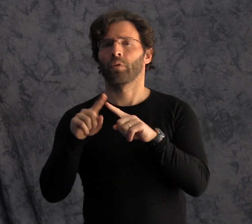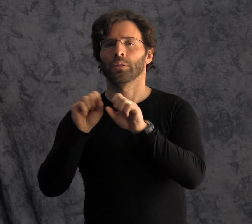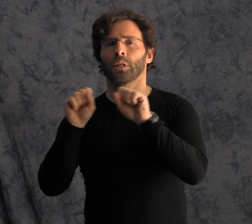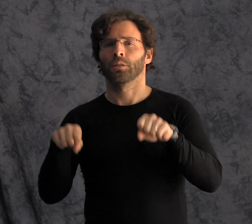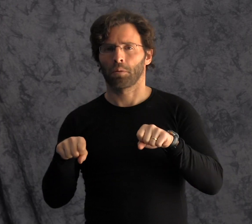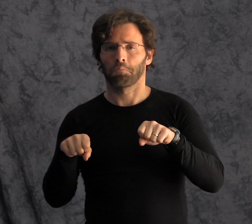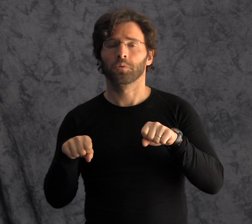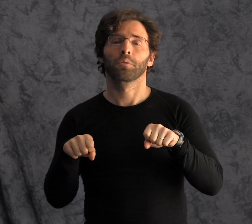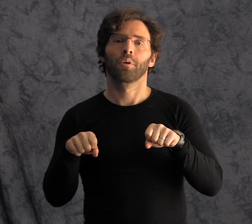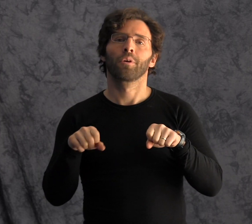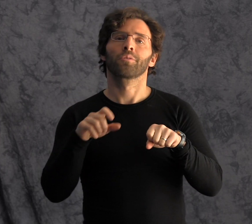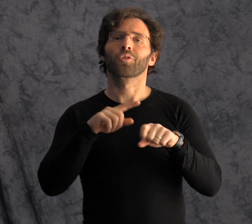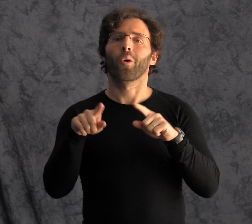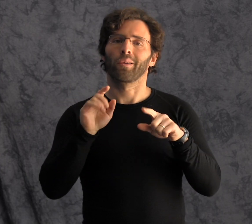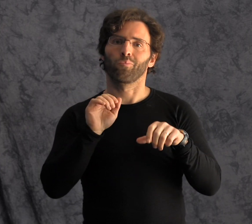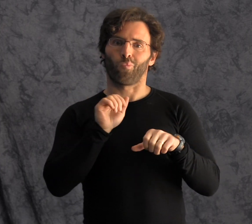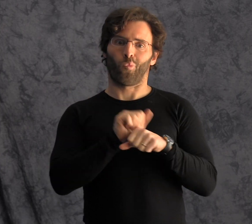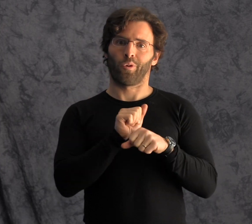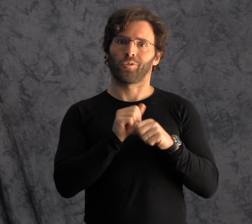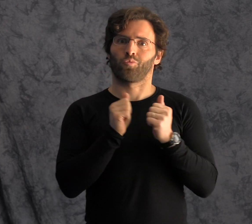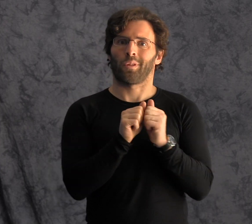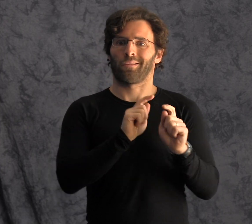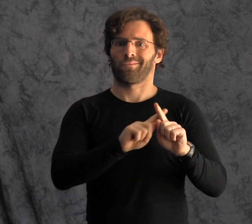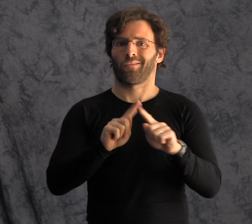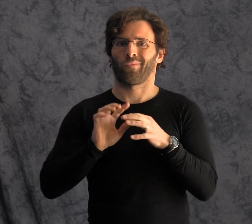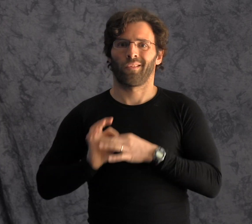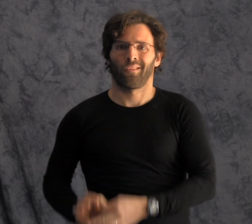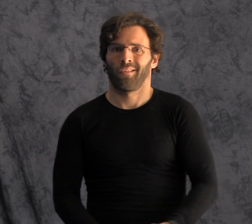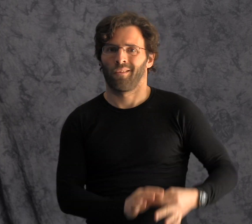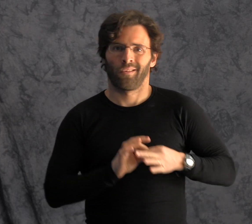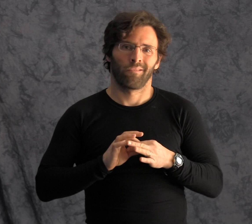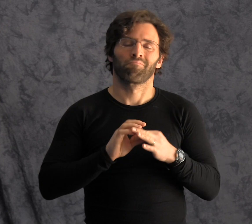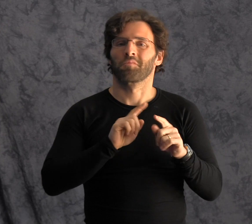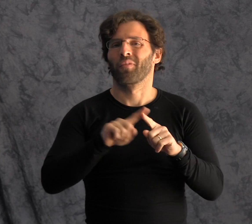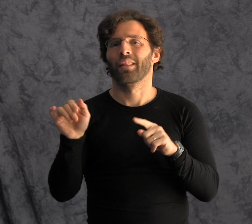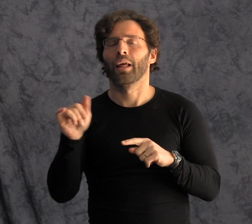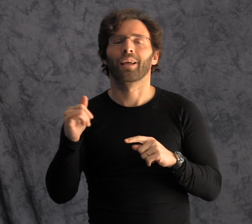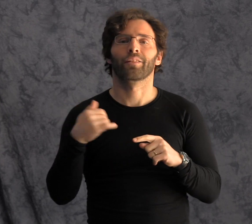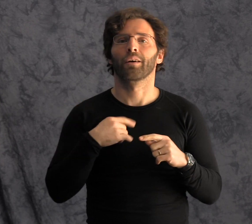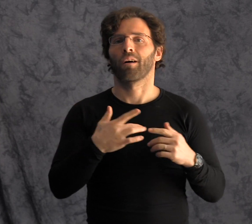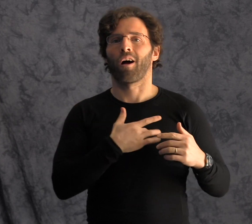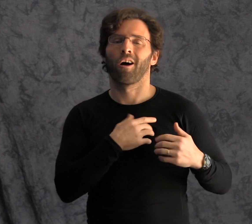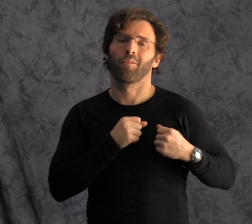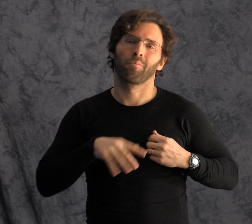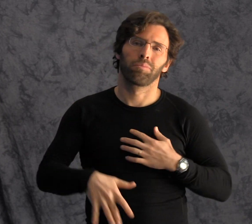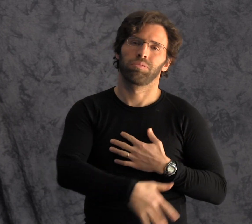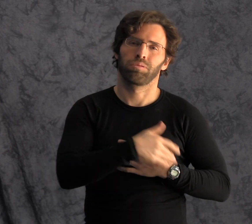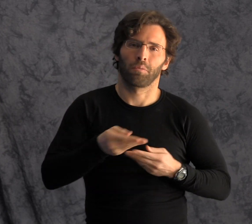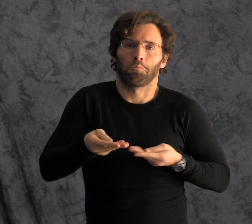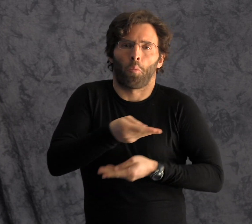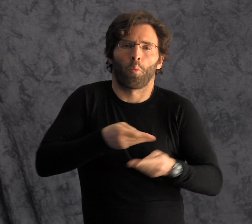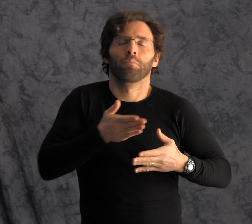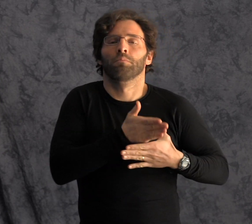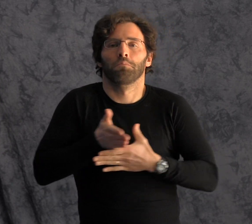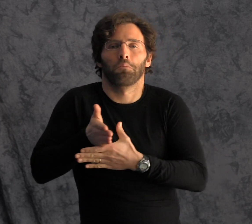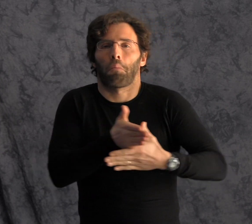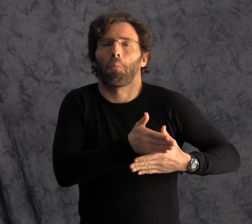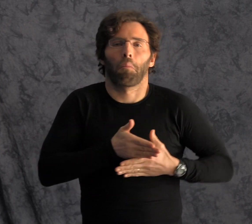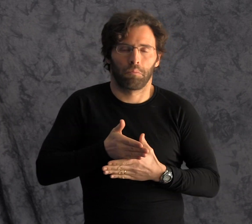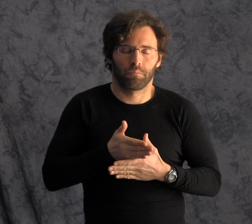it also works in collaboration with every other organ system. The digestive system has 4 primary functions. First of